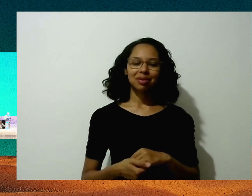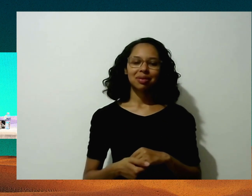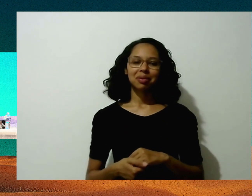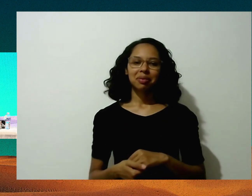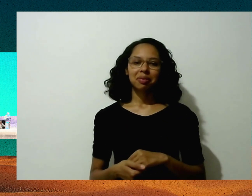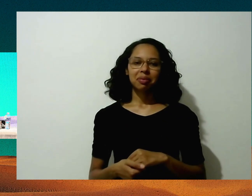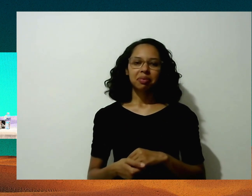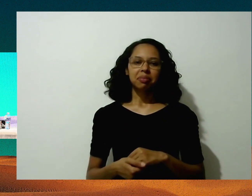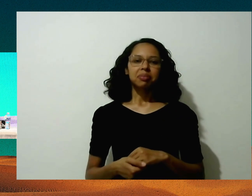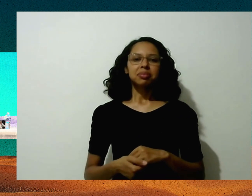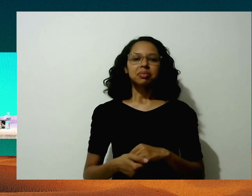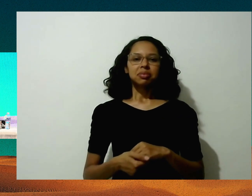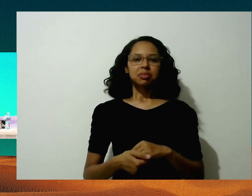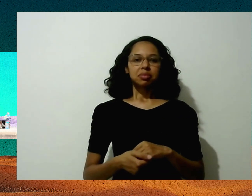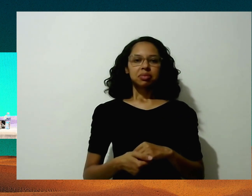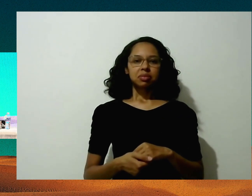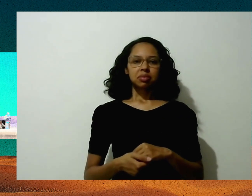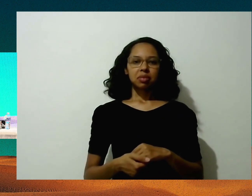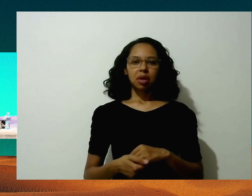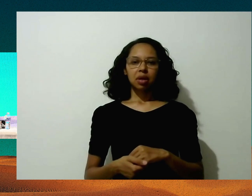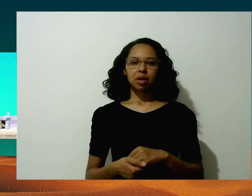em Amós tem um versículo